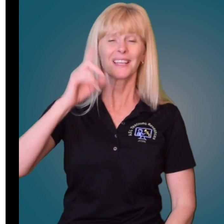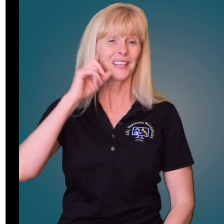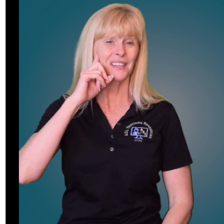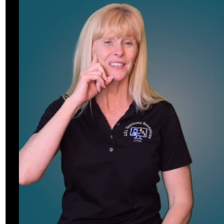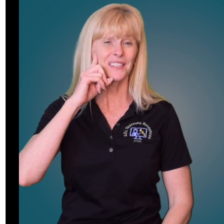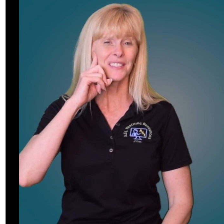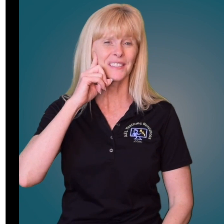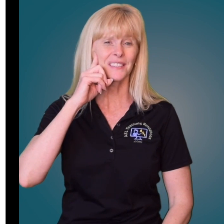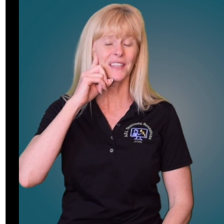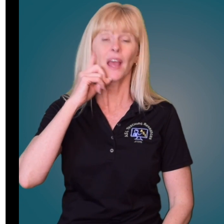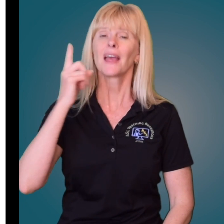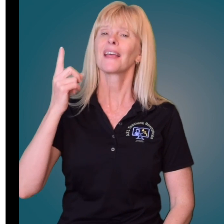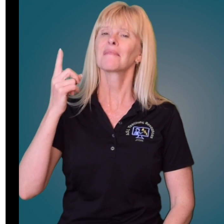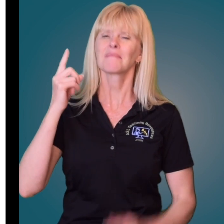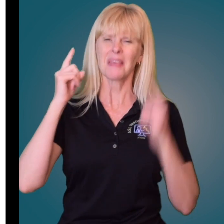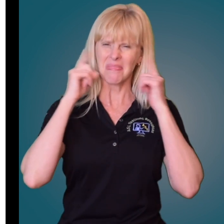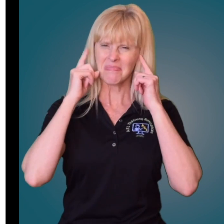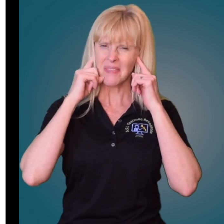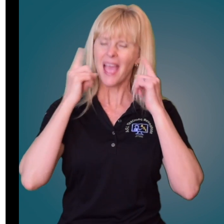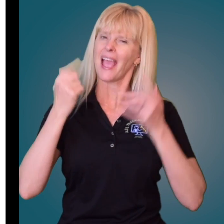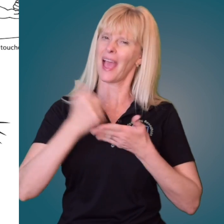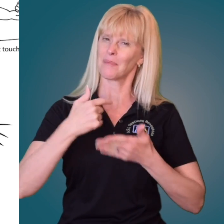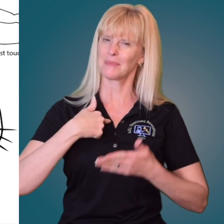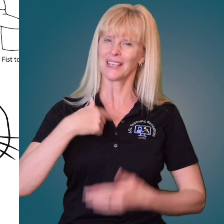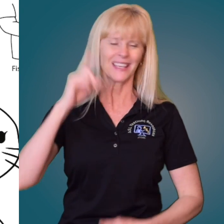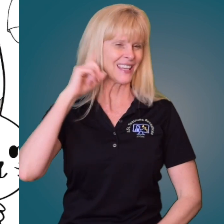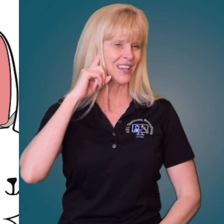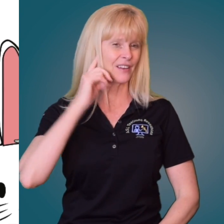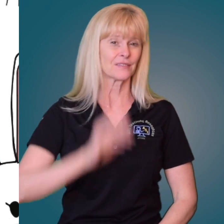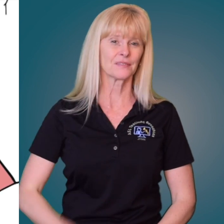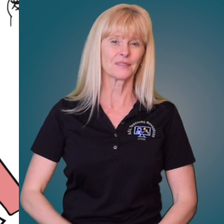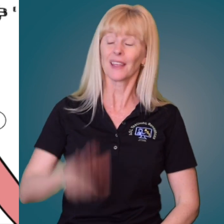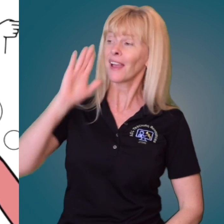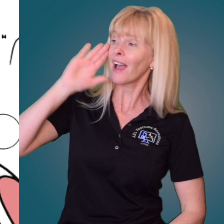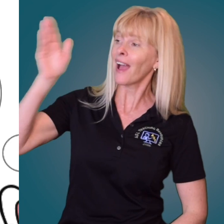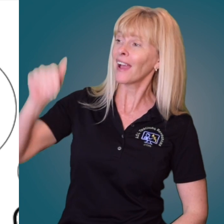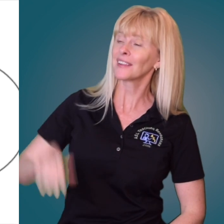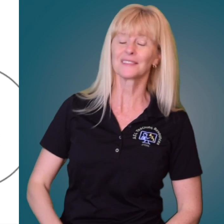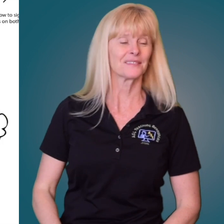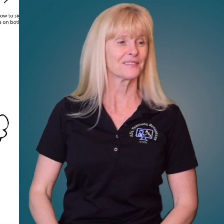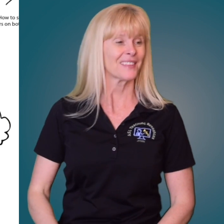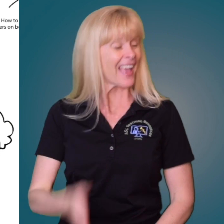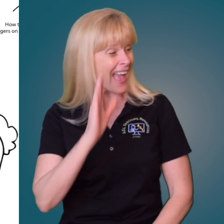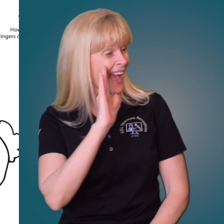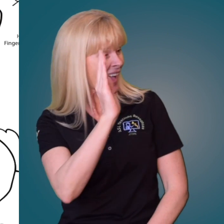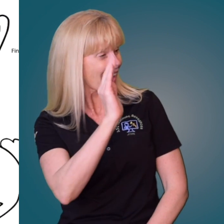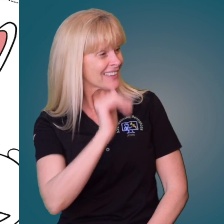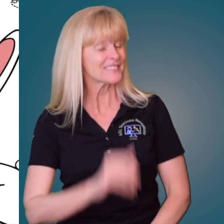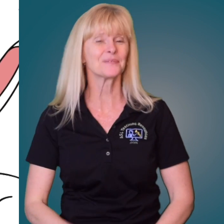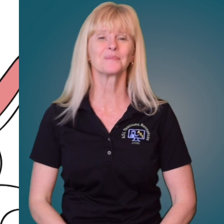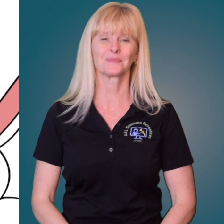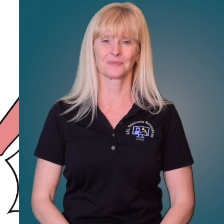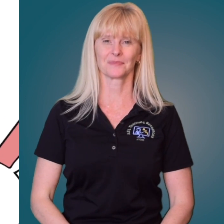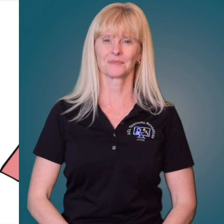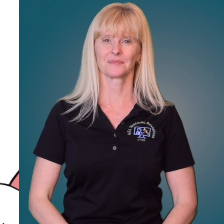I like my ears. They help me hear. Hi. Hi.